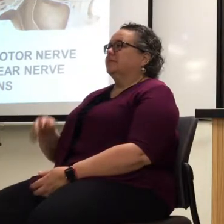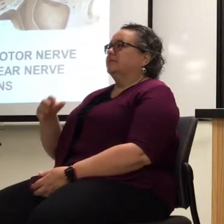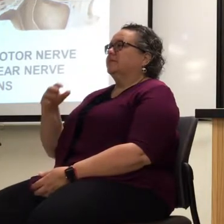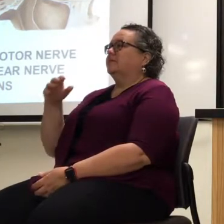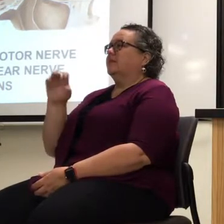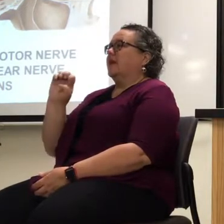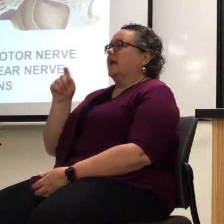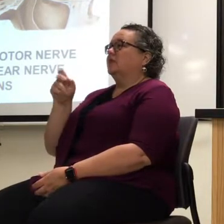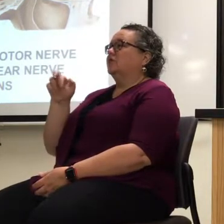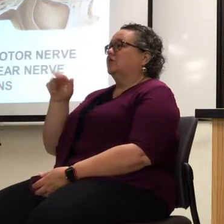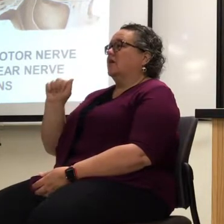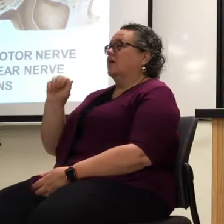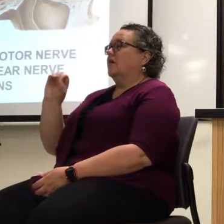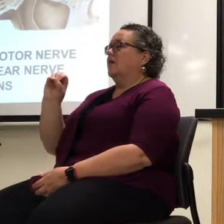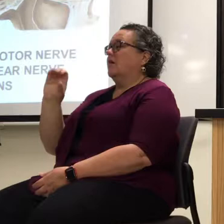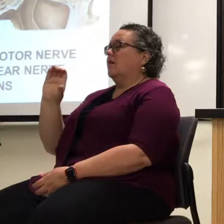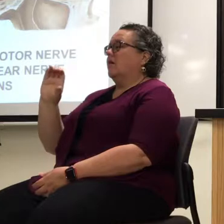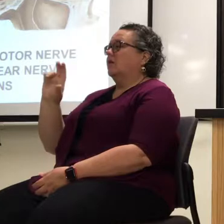Extraocular